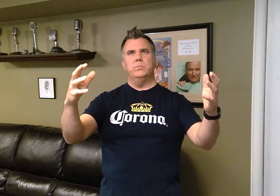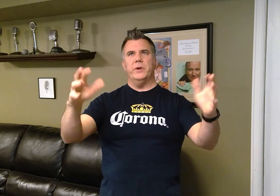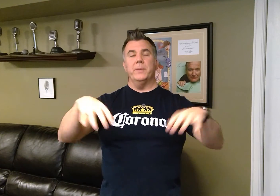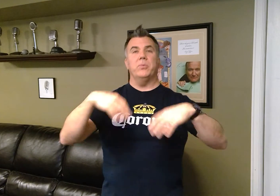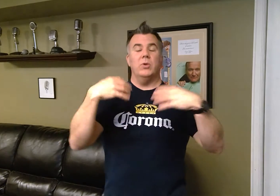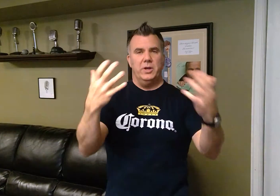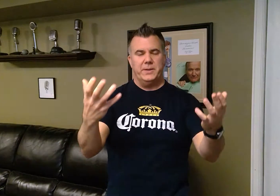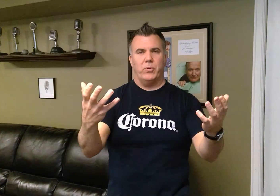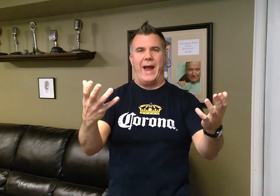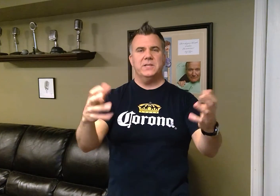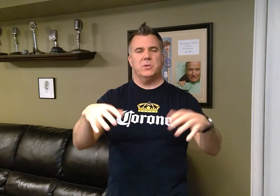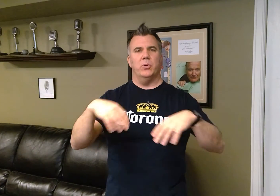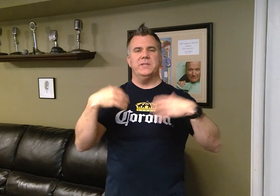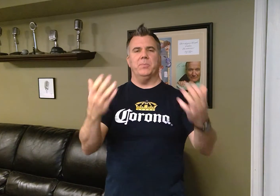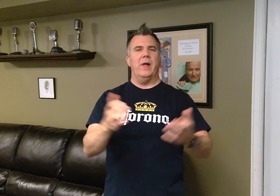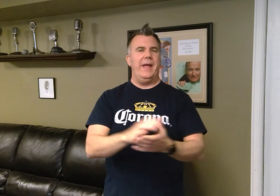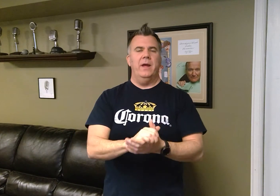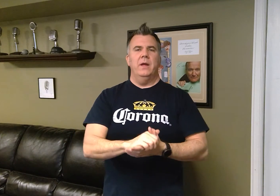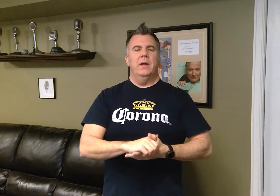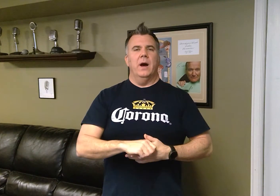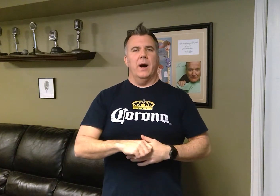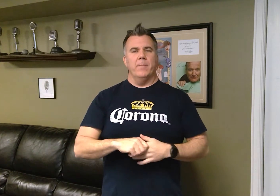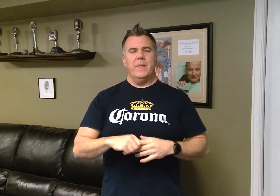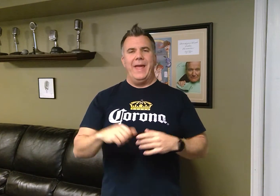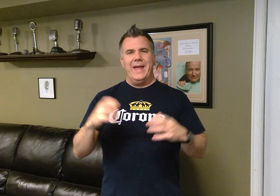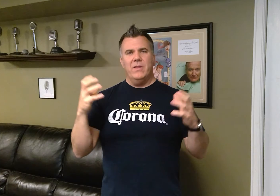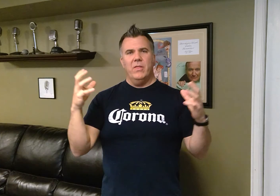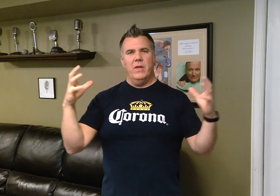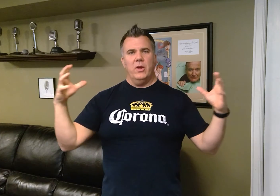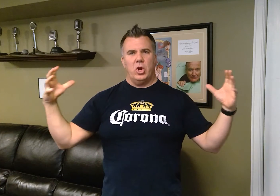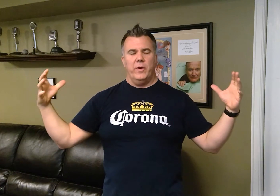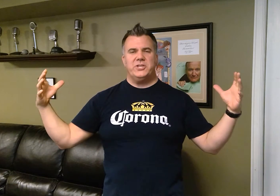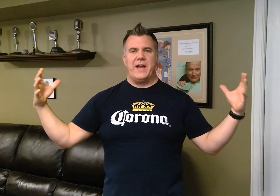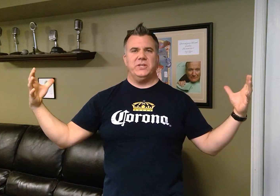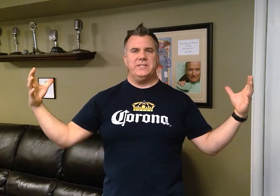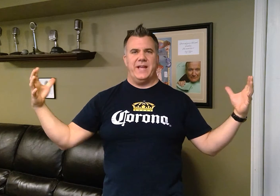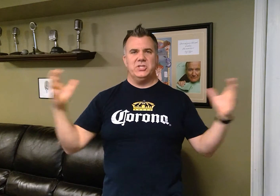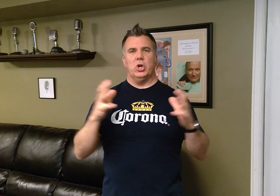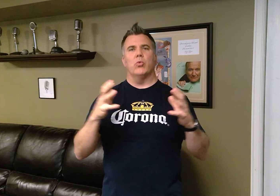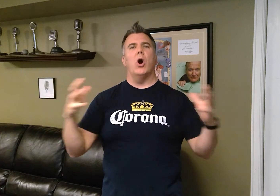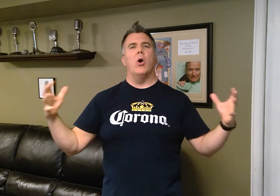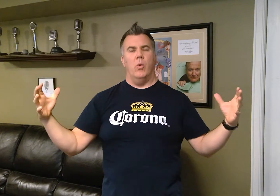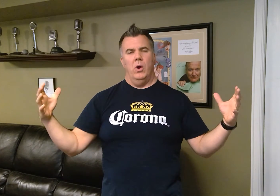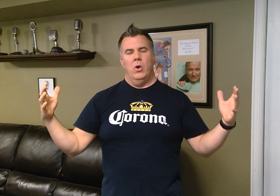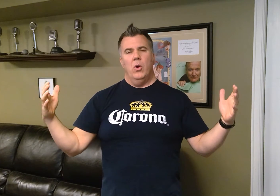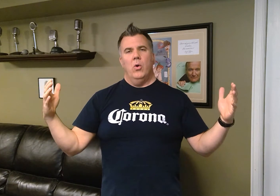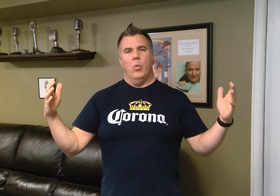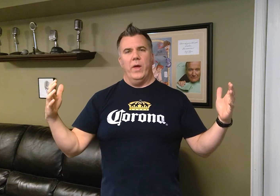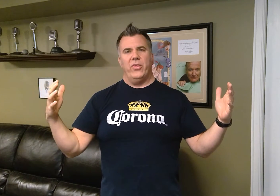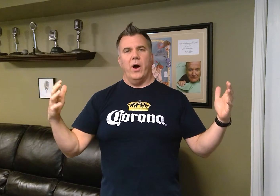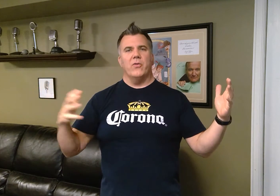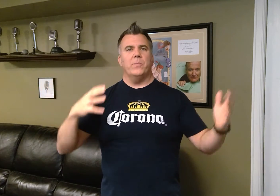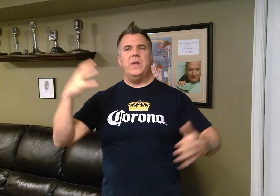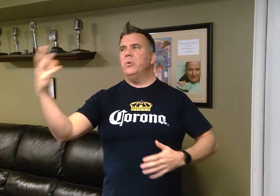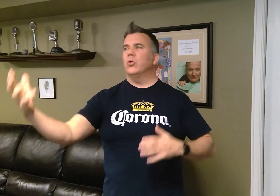put into practice or put into play. And courage actually tends to grow with other people